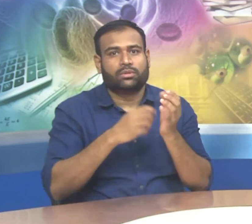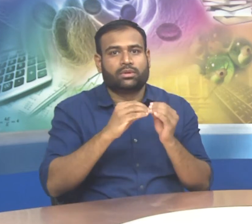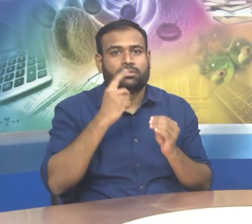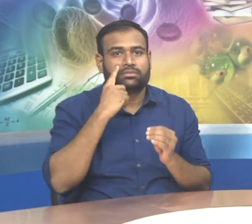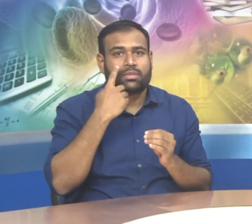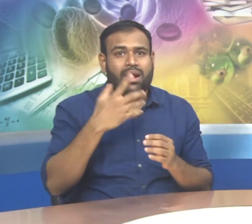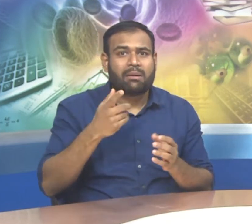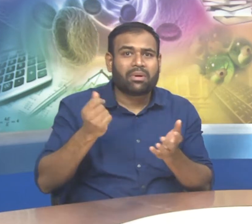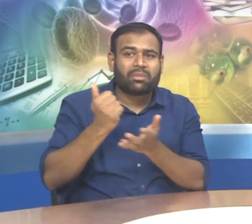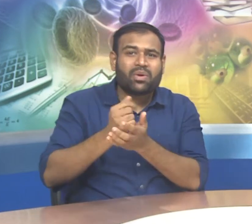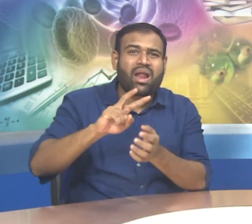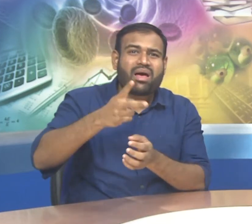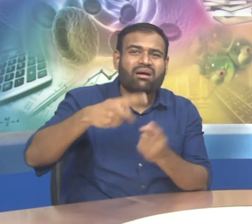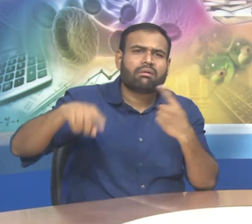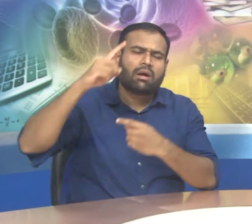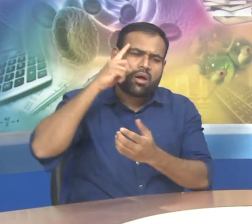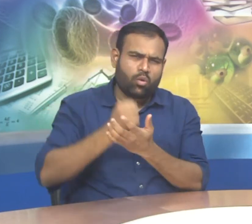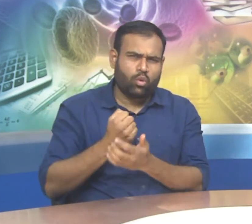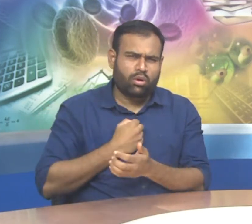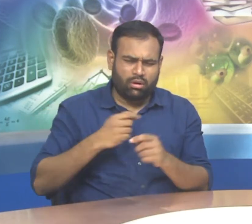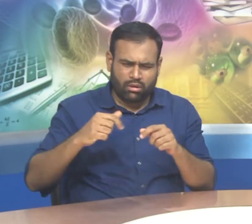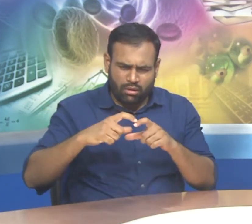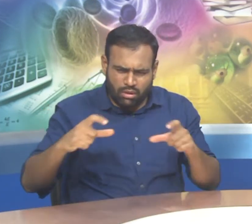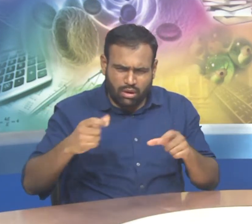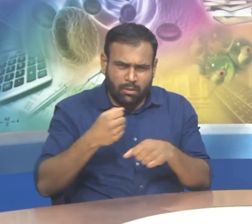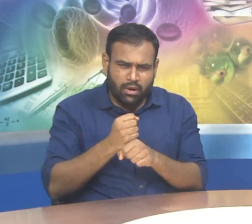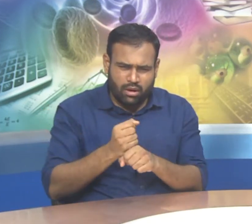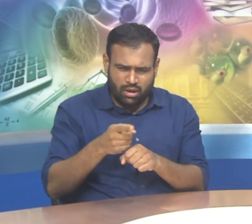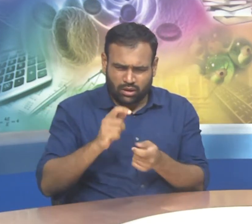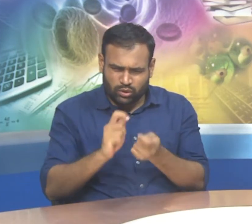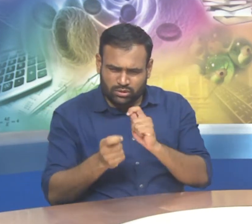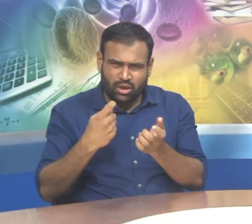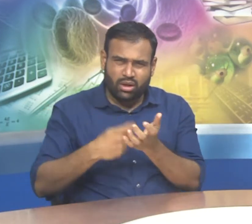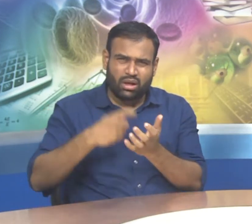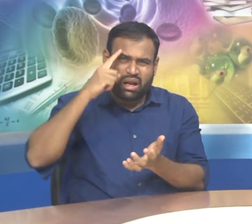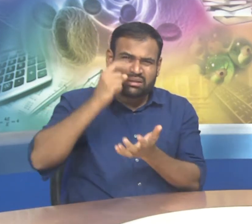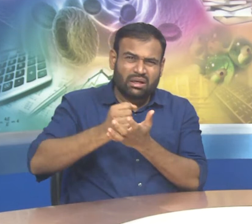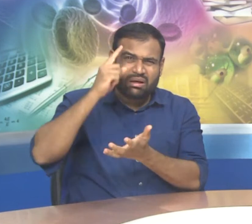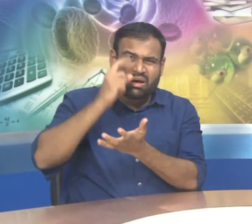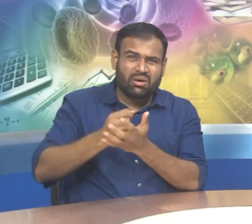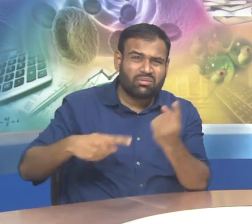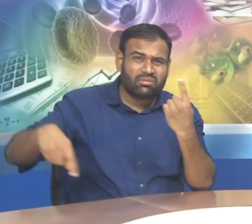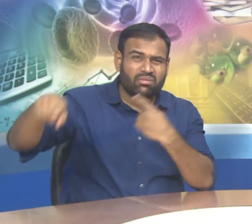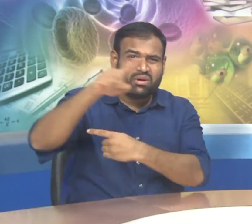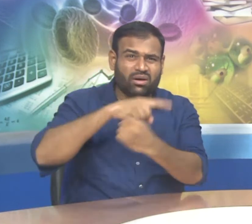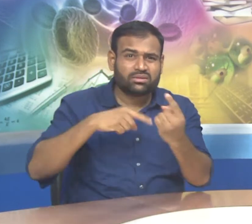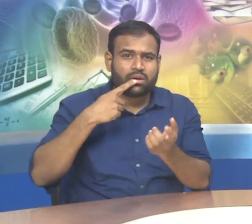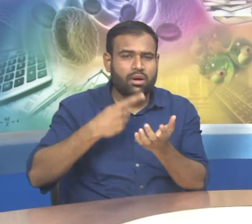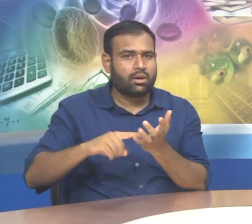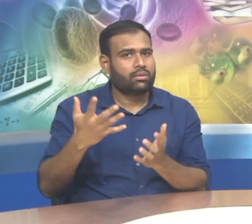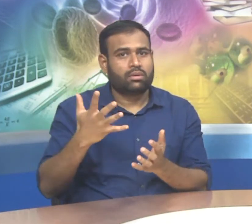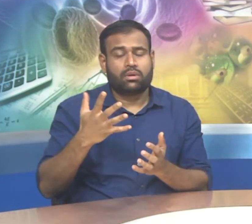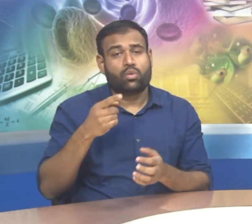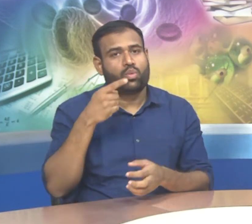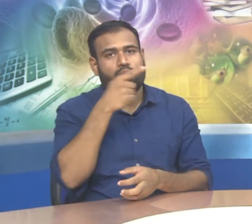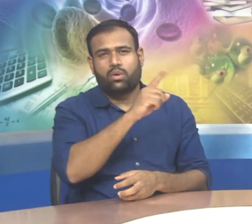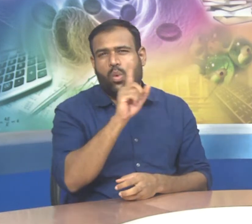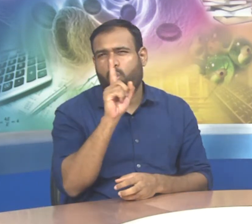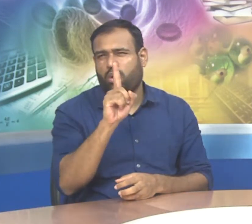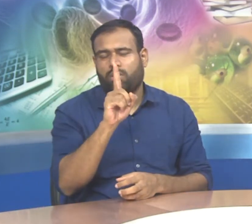and also regulating their circulation in the country by different methods. There is